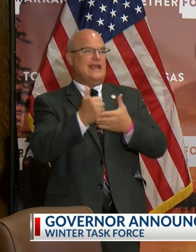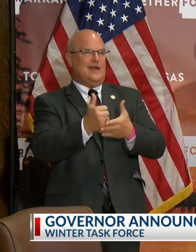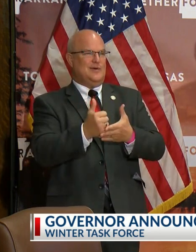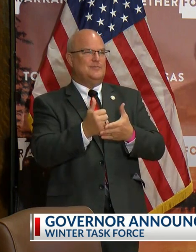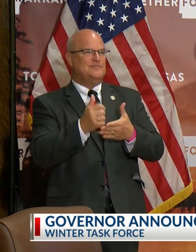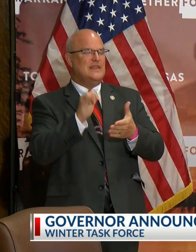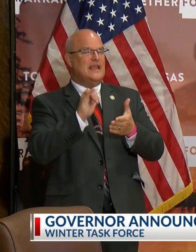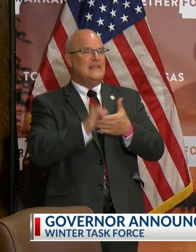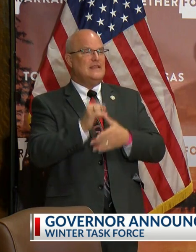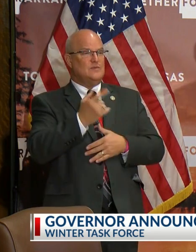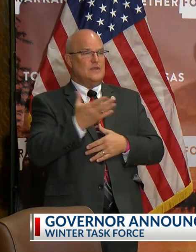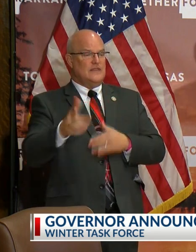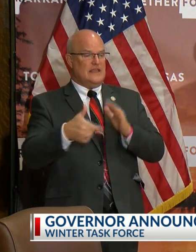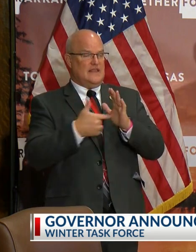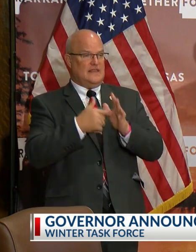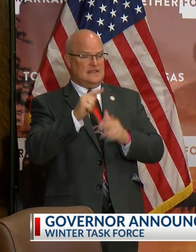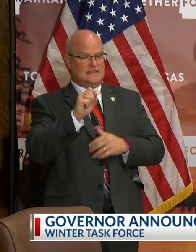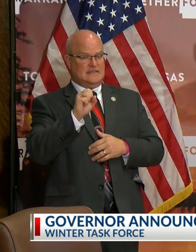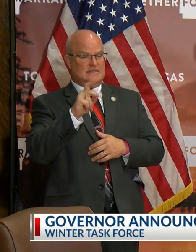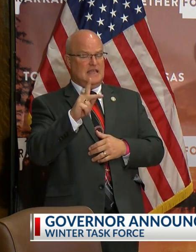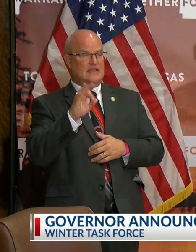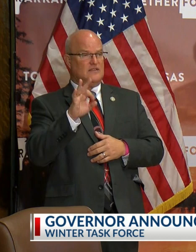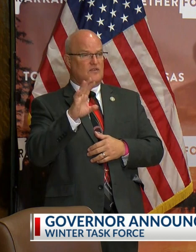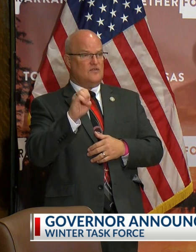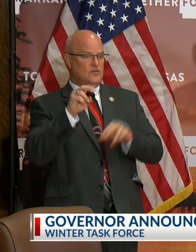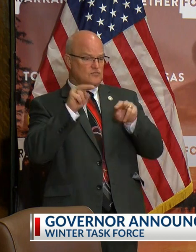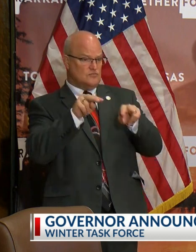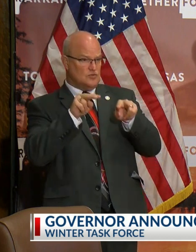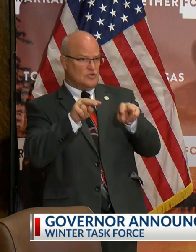the things this task force will look at.